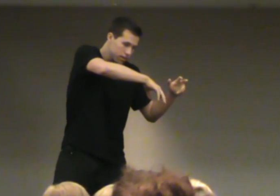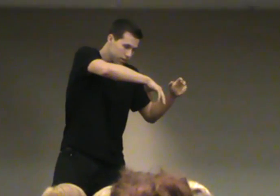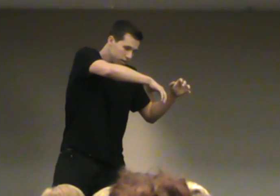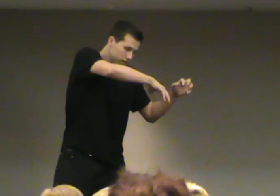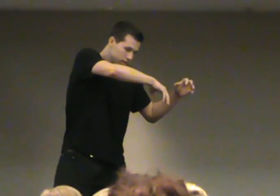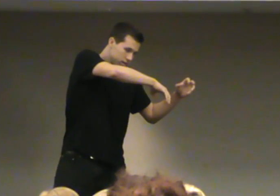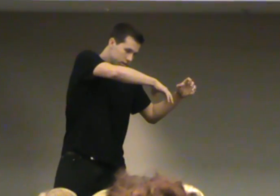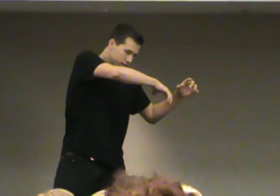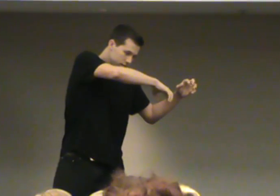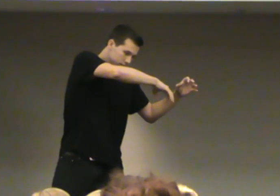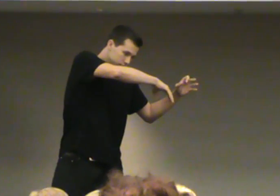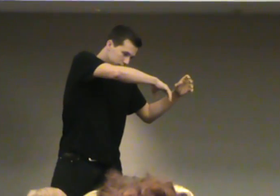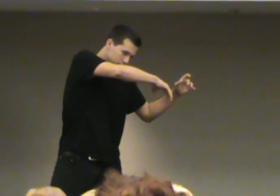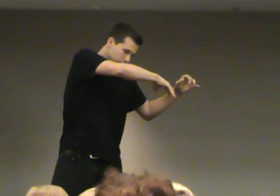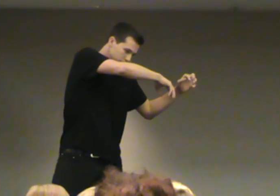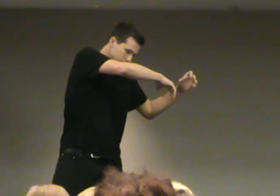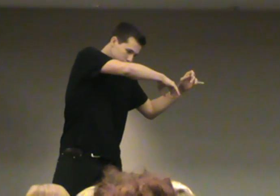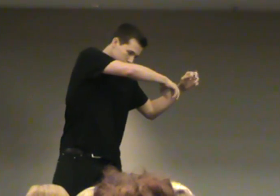were they'd ever come before.